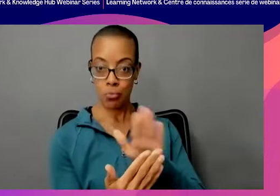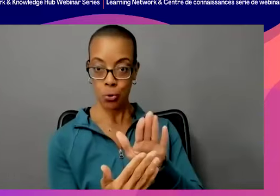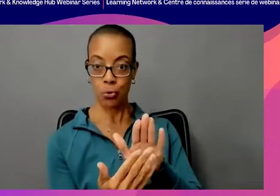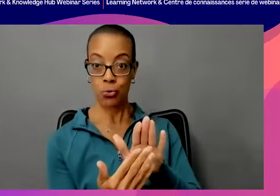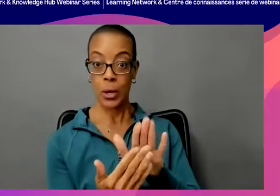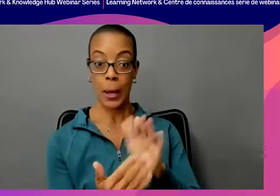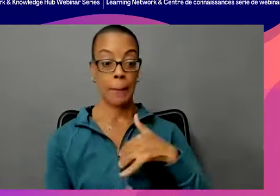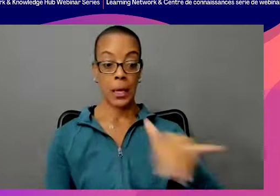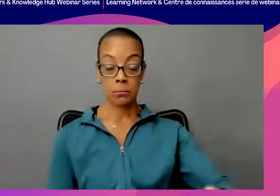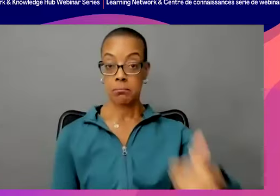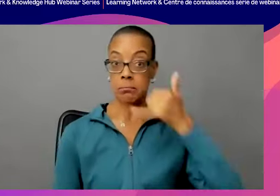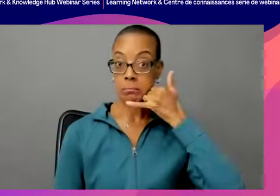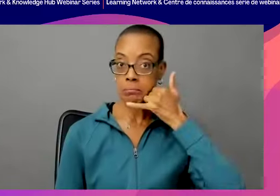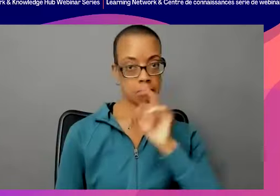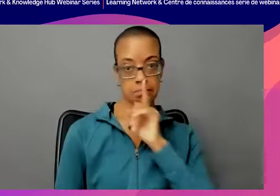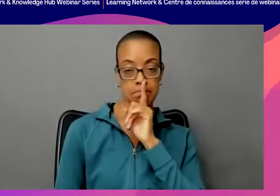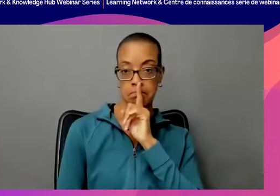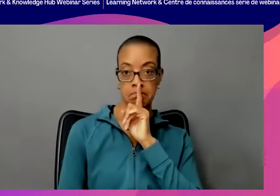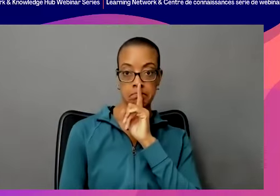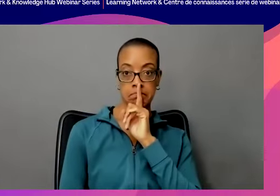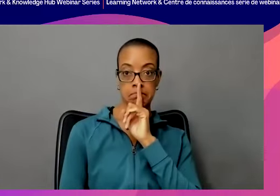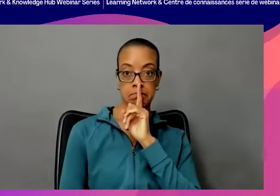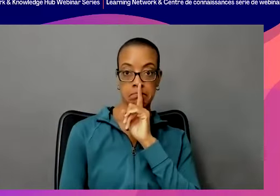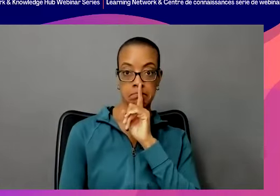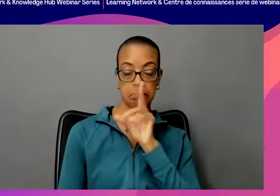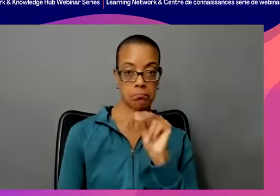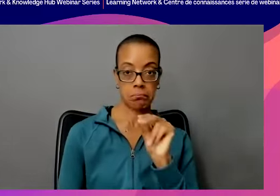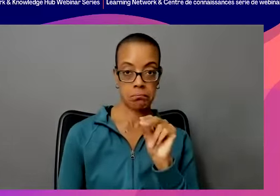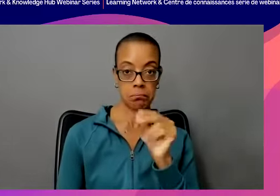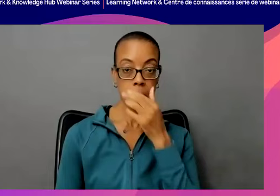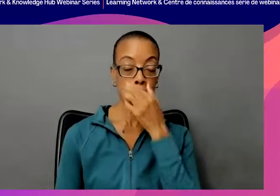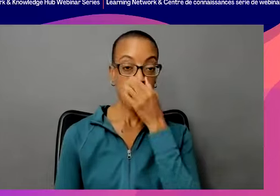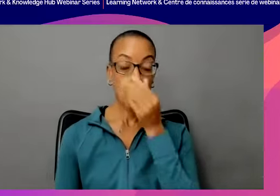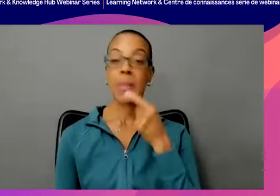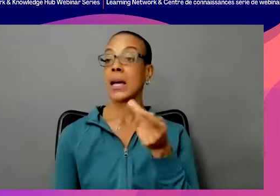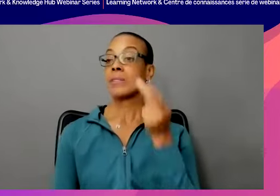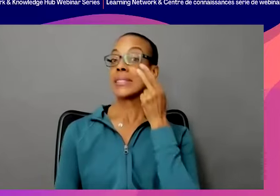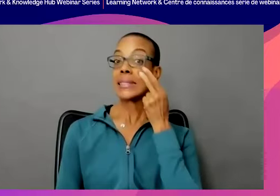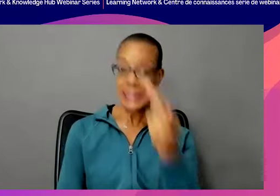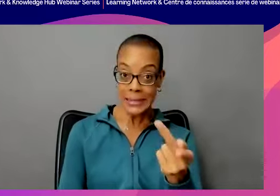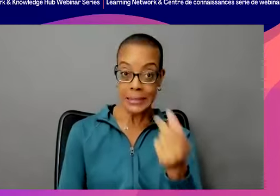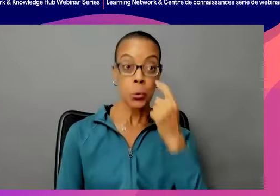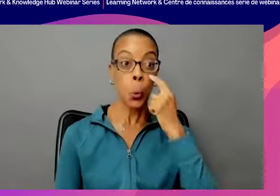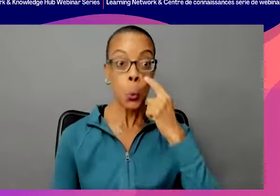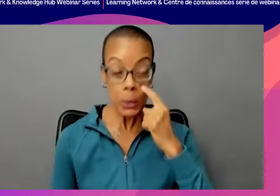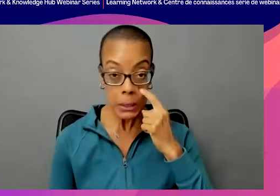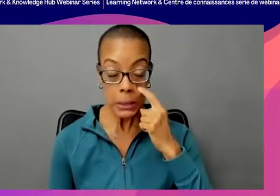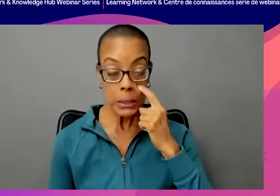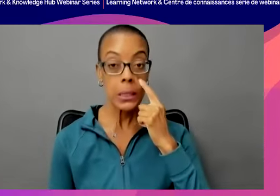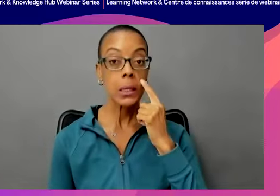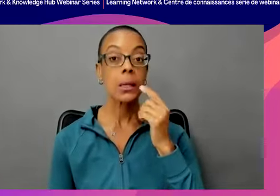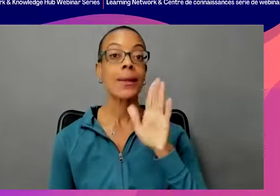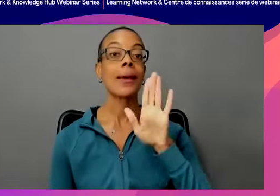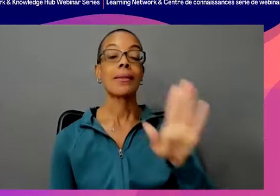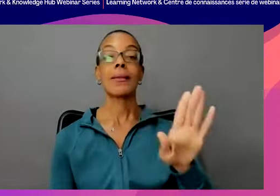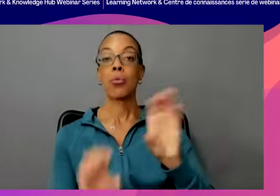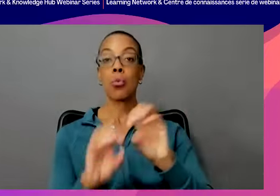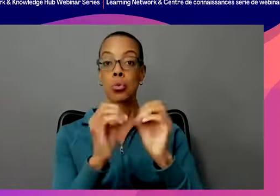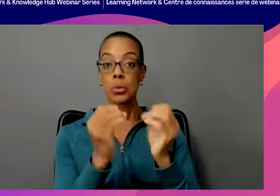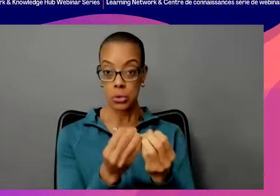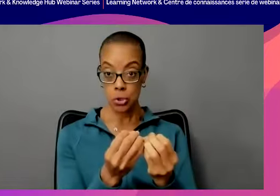the phone when I know that it's them. So what I've seen is we have their